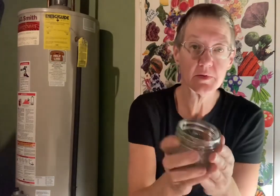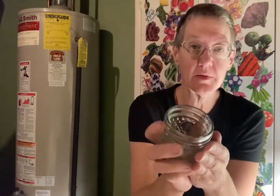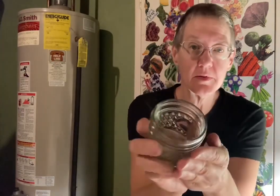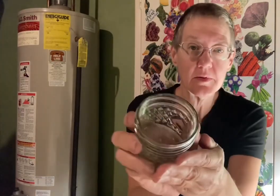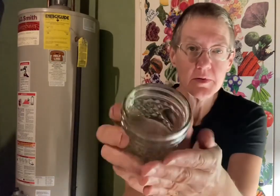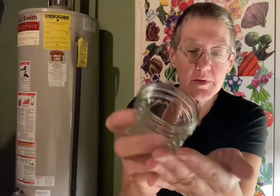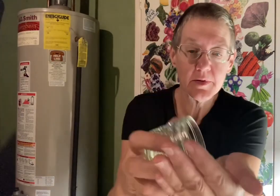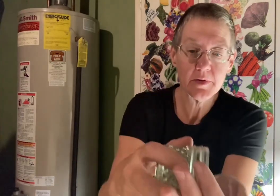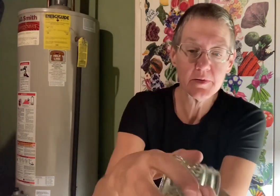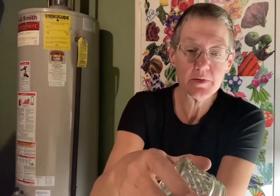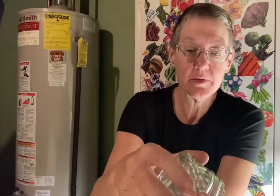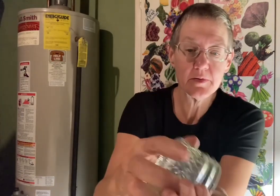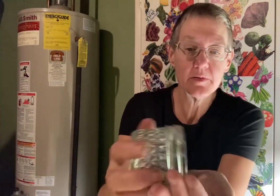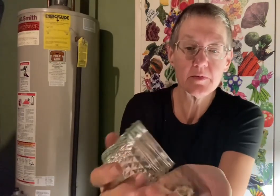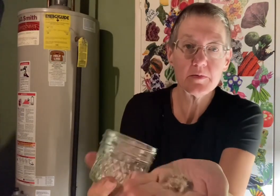them.